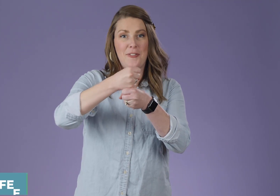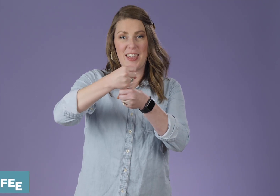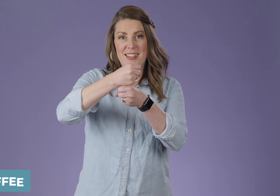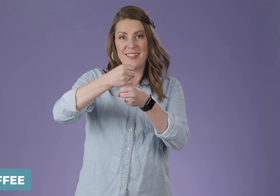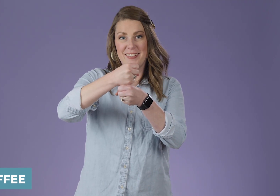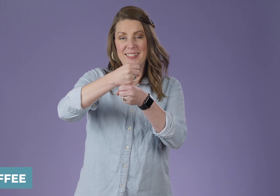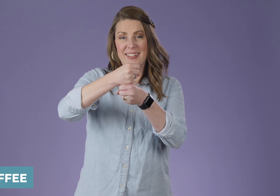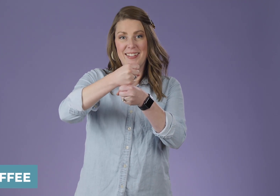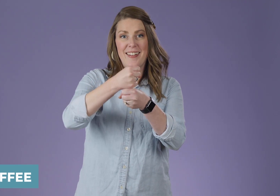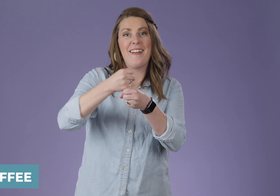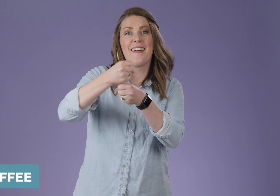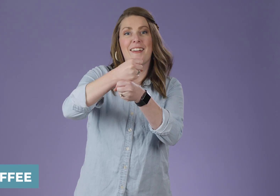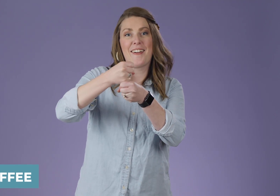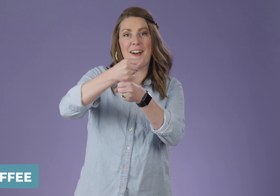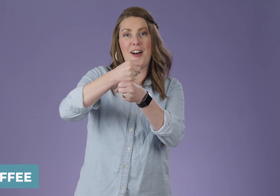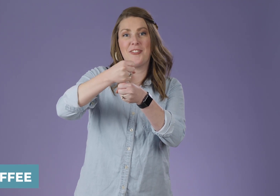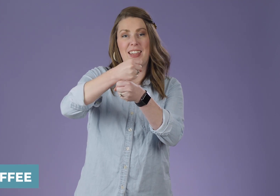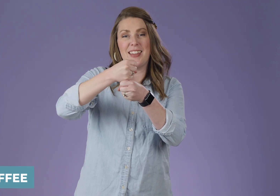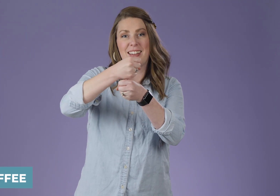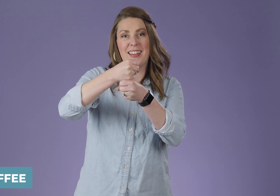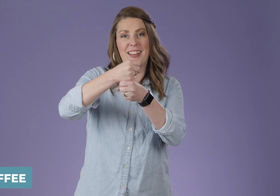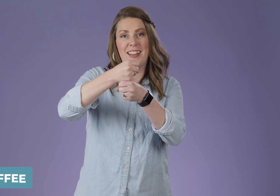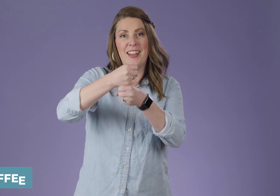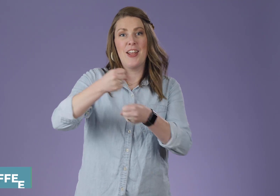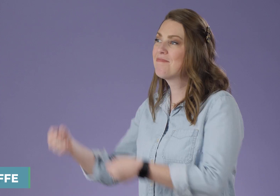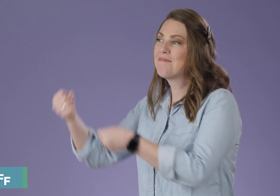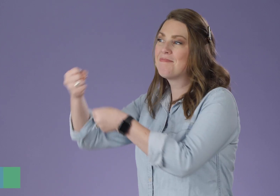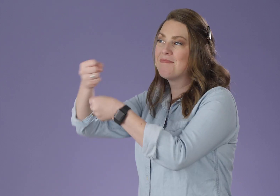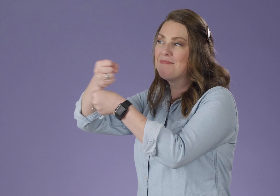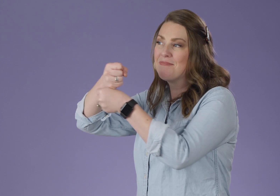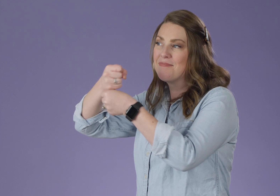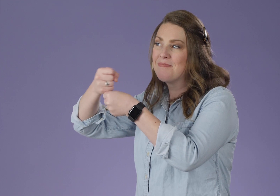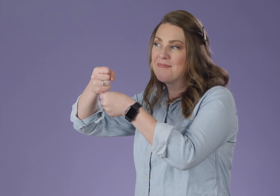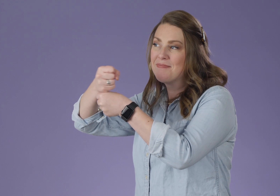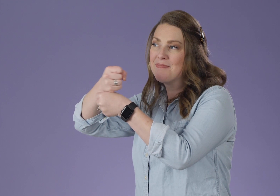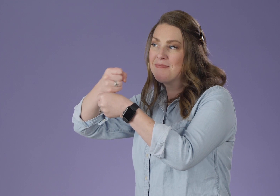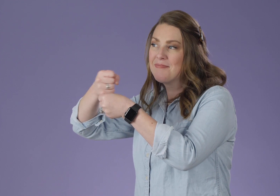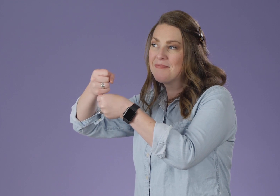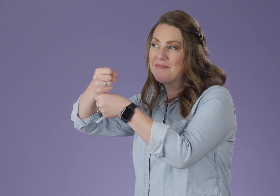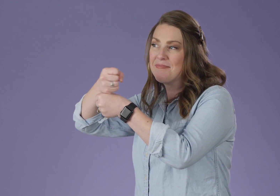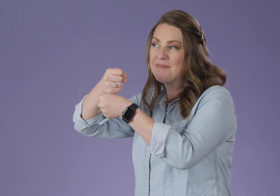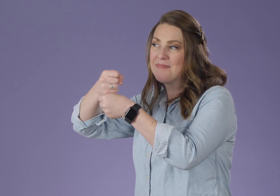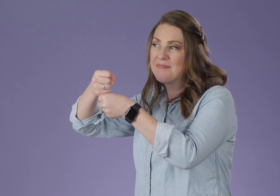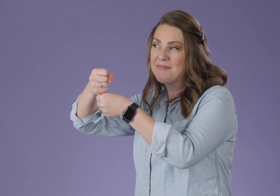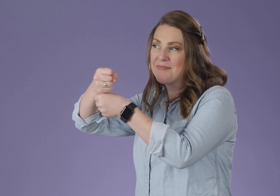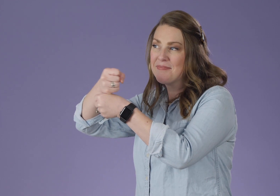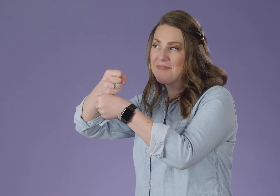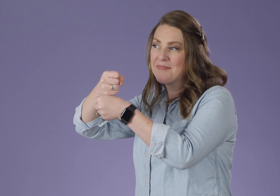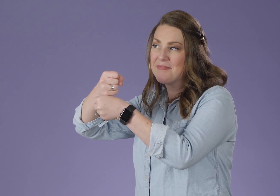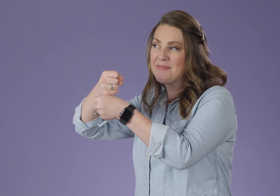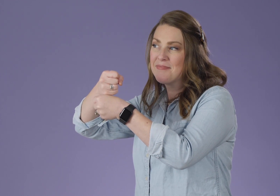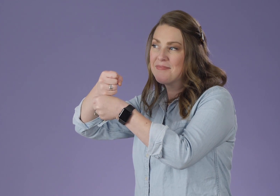Coffee, coffee. Your two hands are grinding the coffee